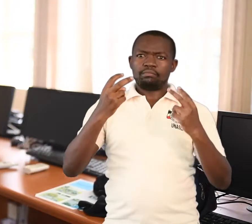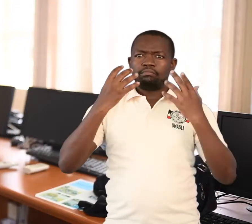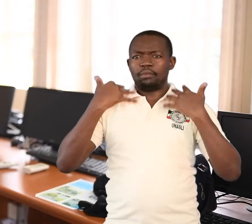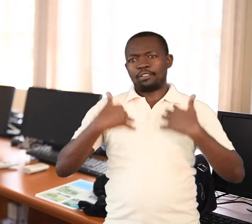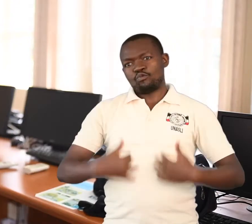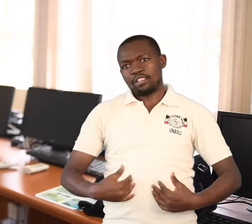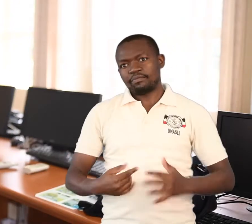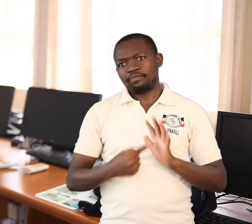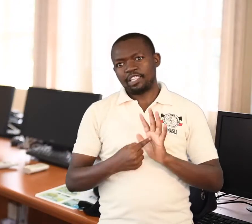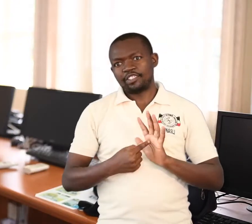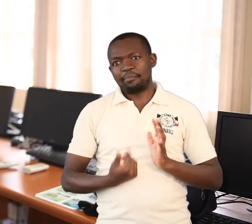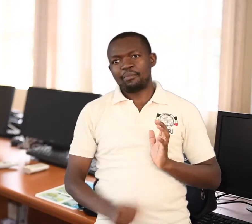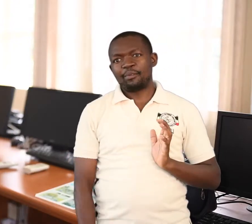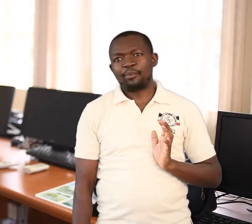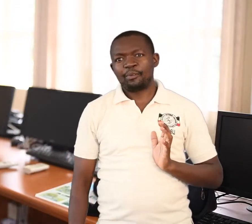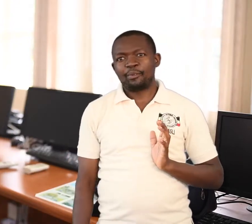example.